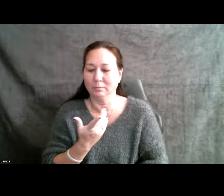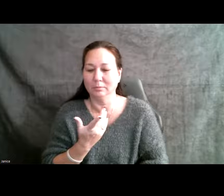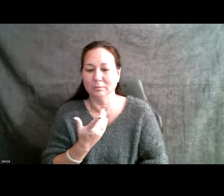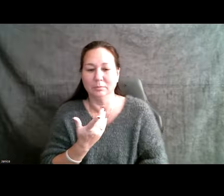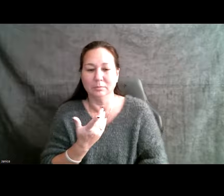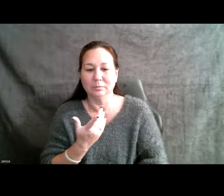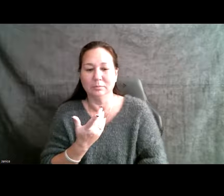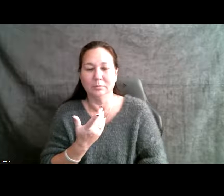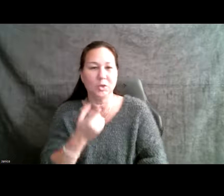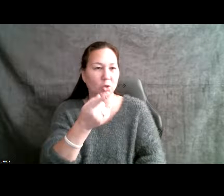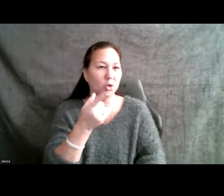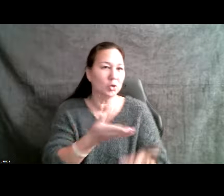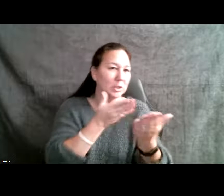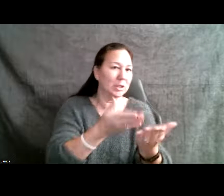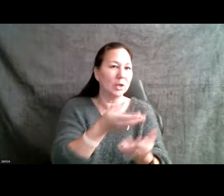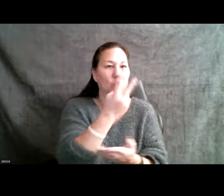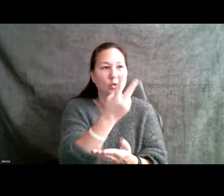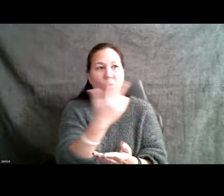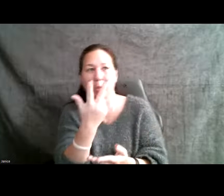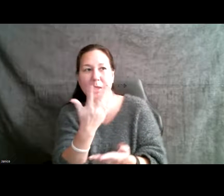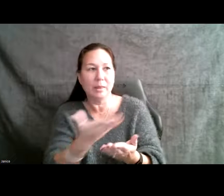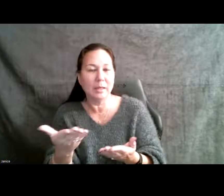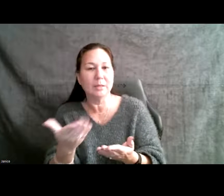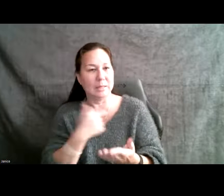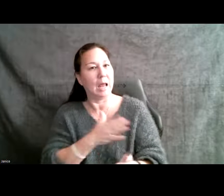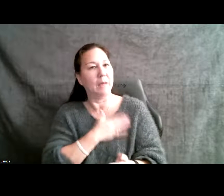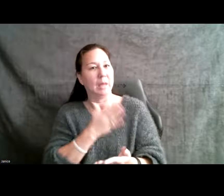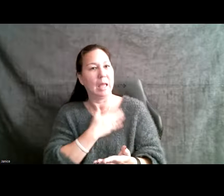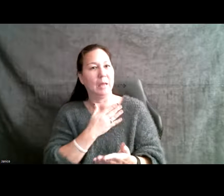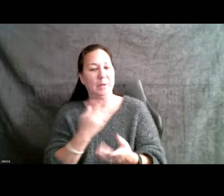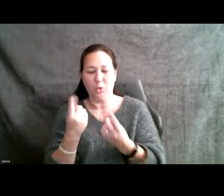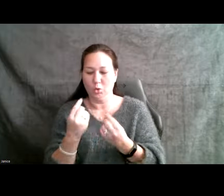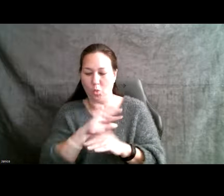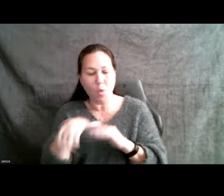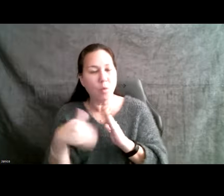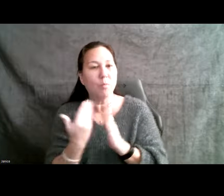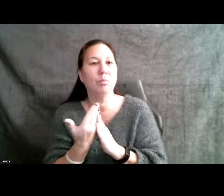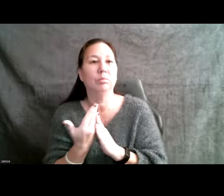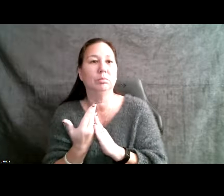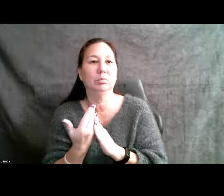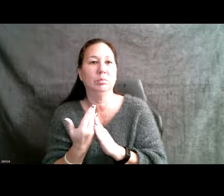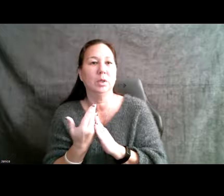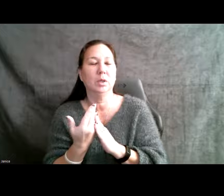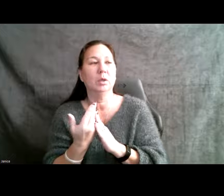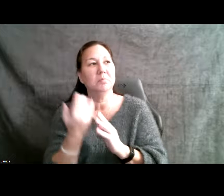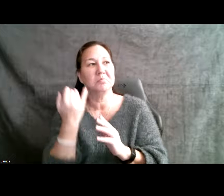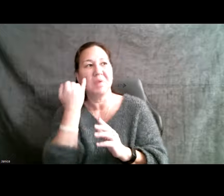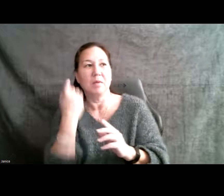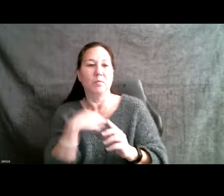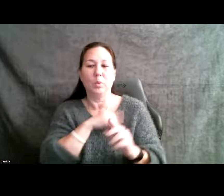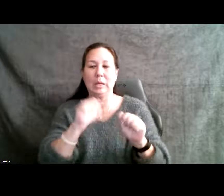suggested 2 or 3 things here. I'm happy to perhaps do all of them. We can go back and figure out